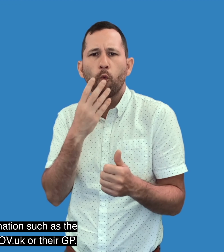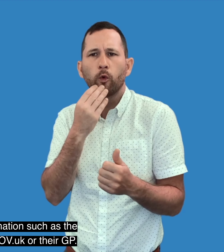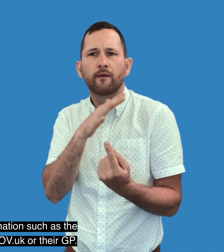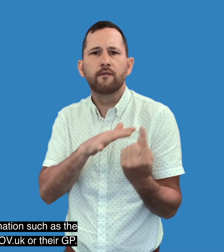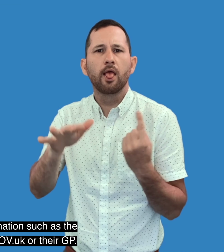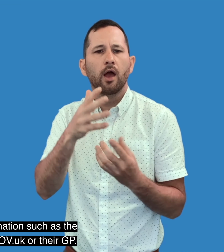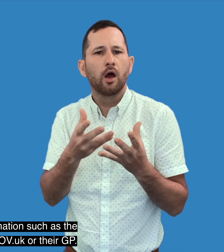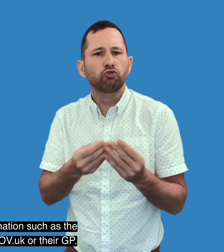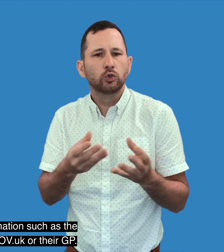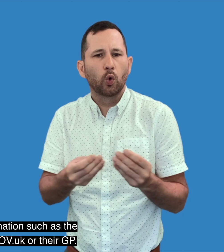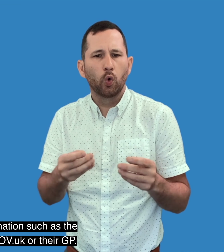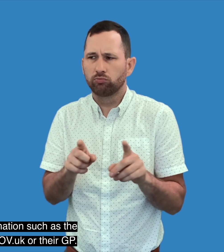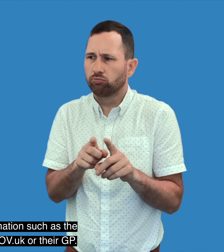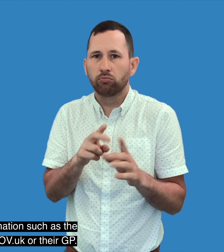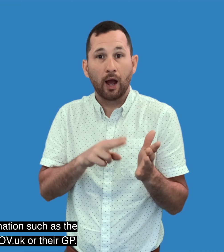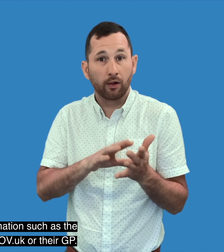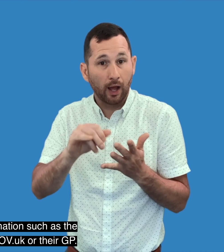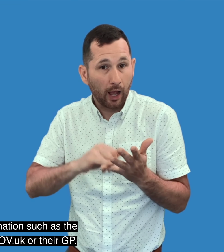information such as NHS,